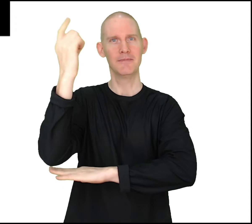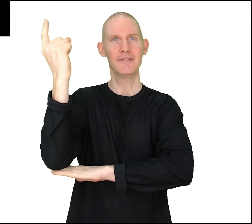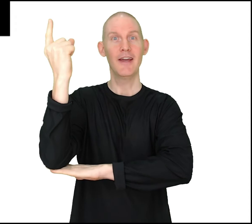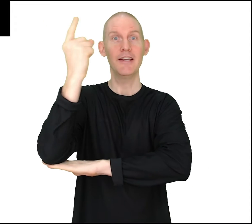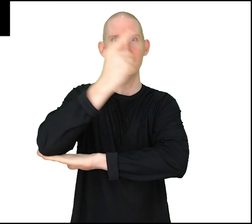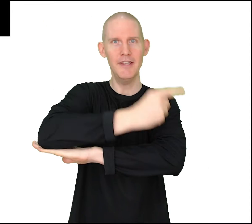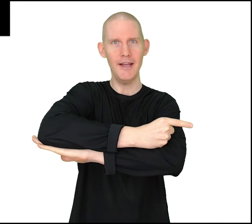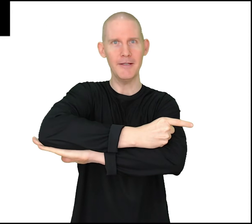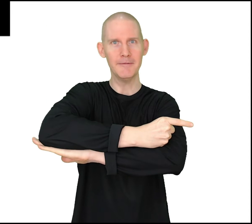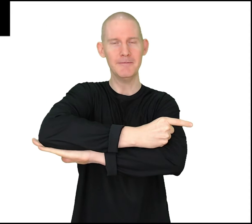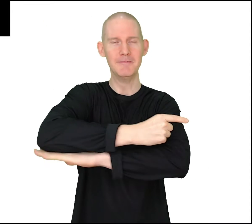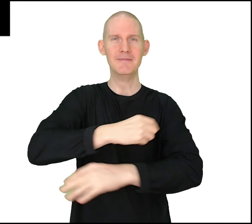Day.